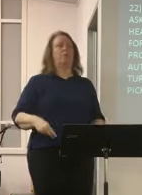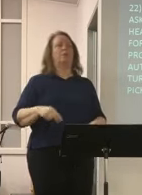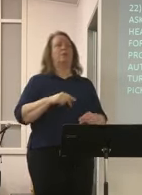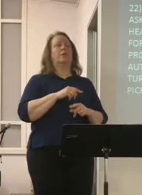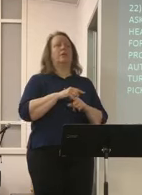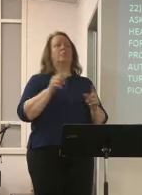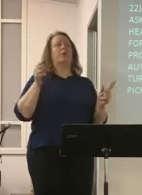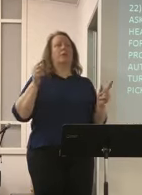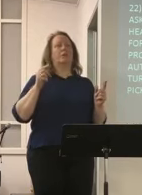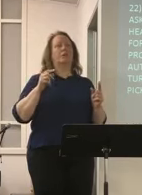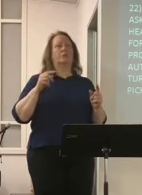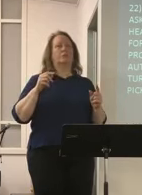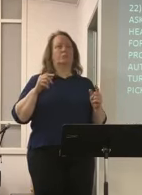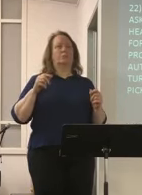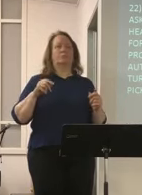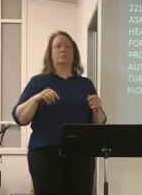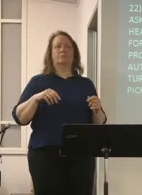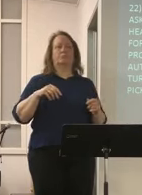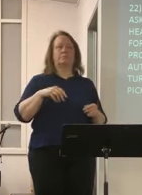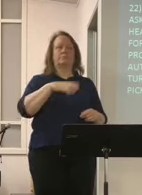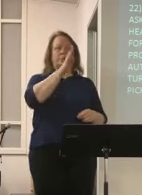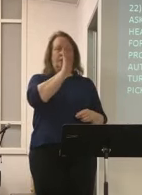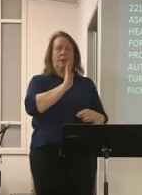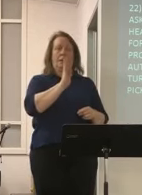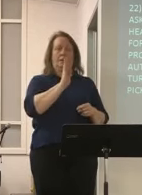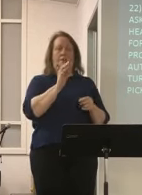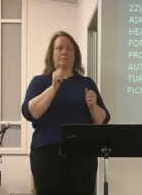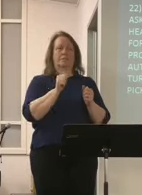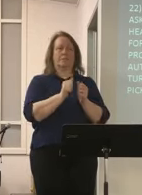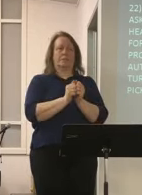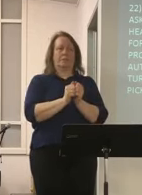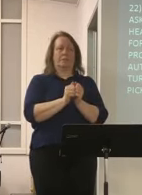superhuman. In the Old Testament,